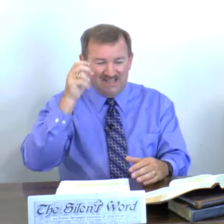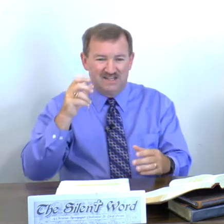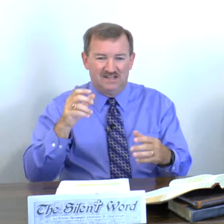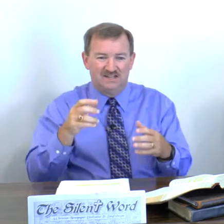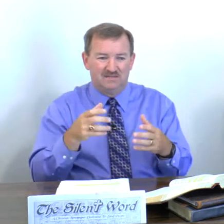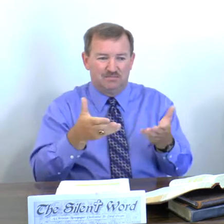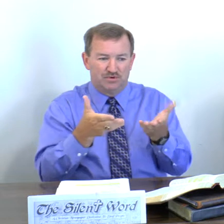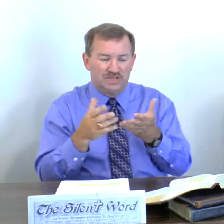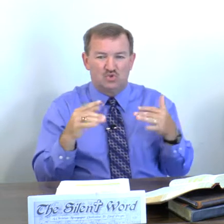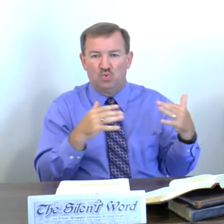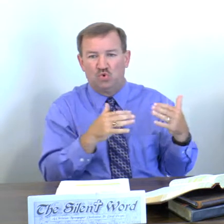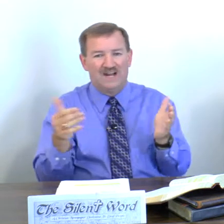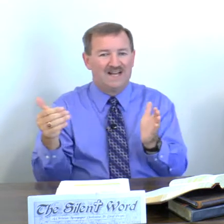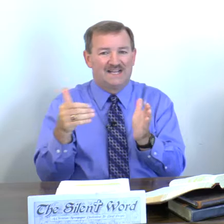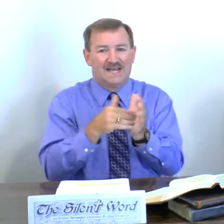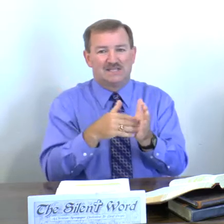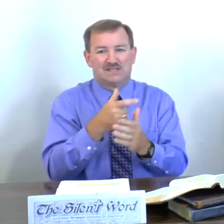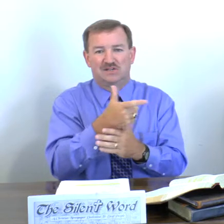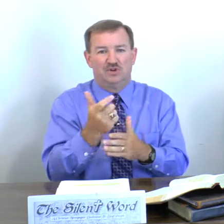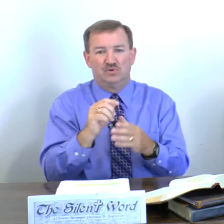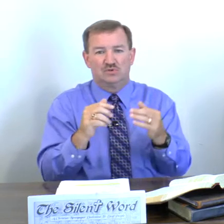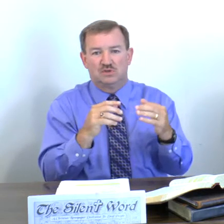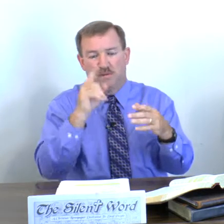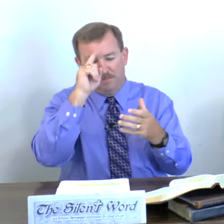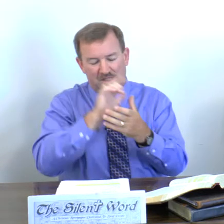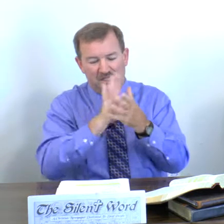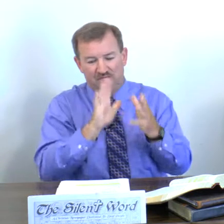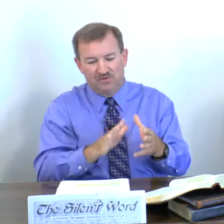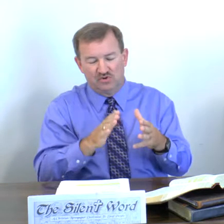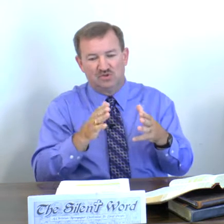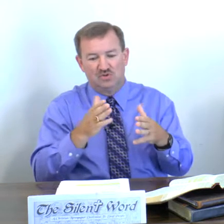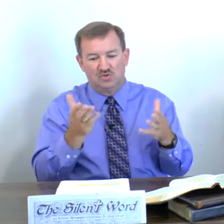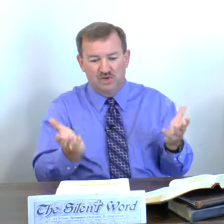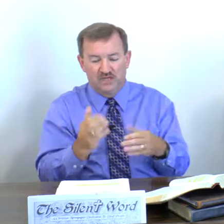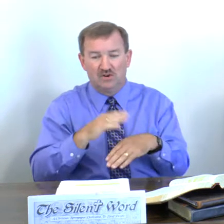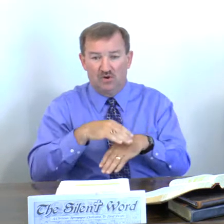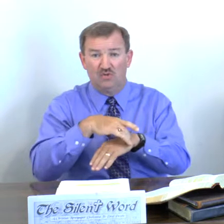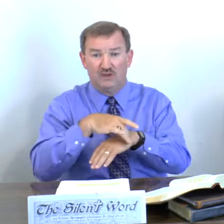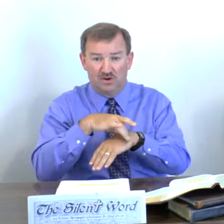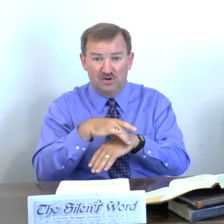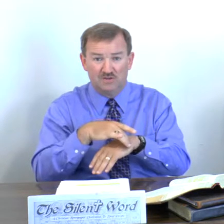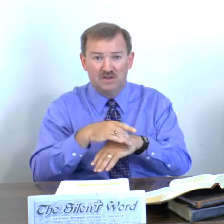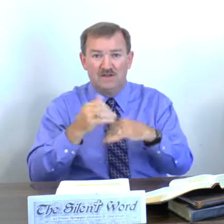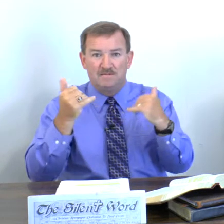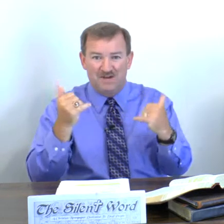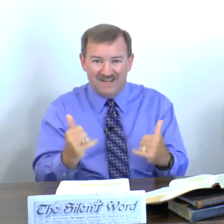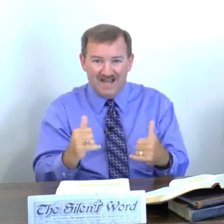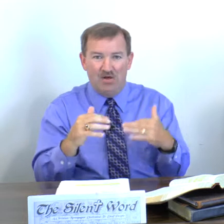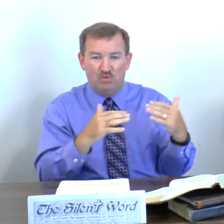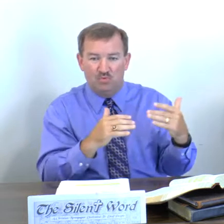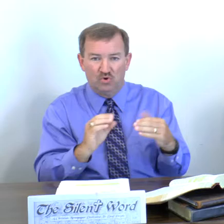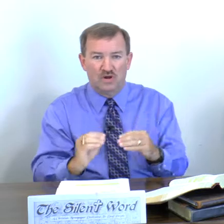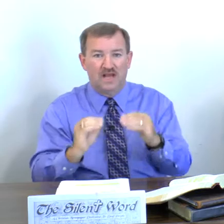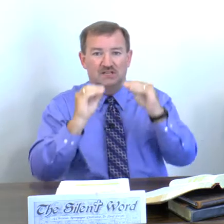Satan brings war against those believers who are here on the earth, but now the war has